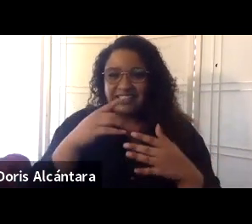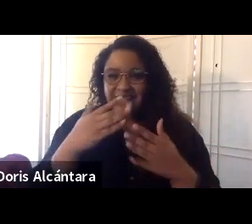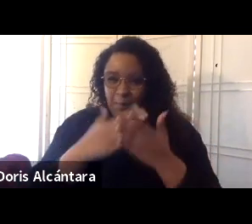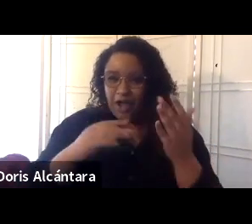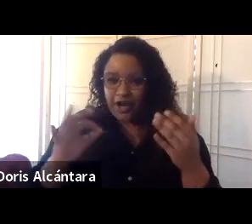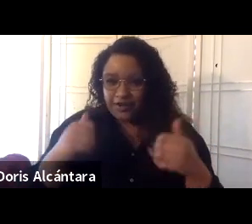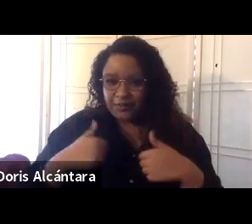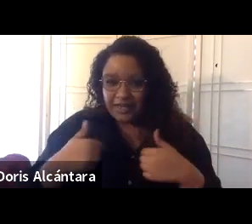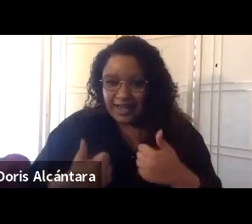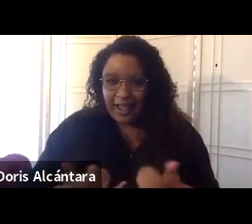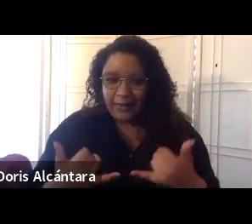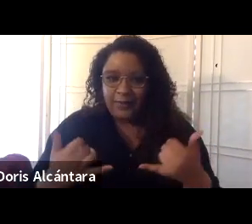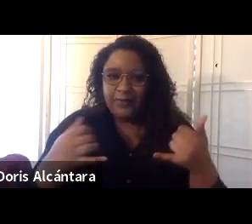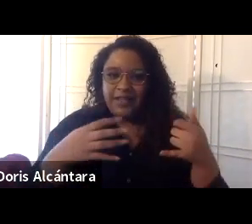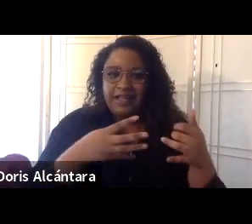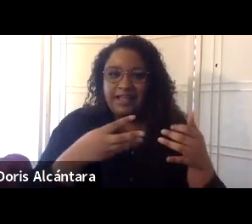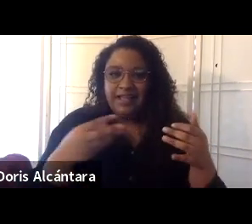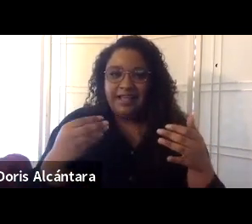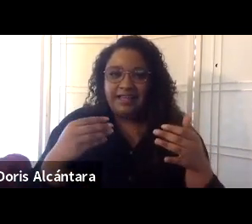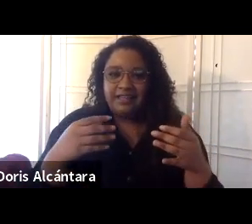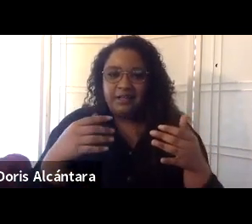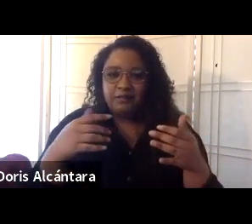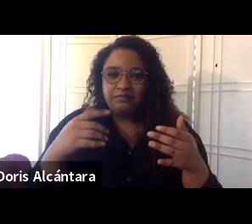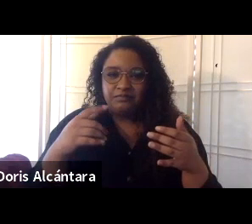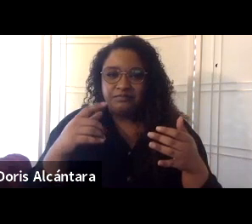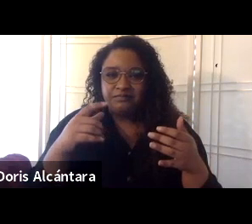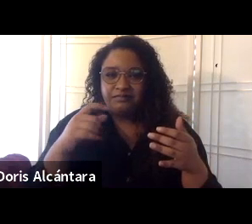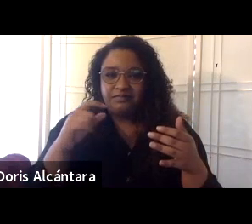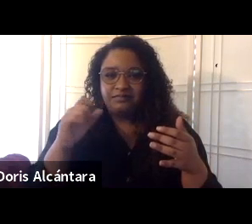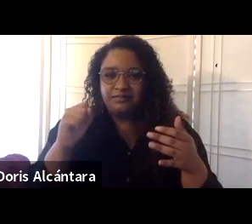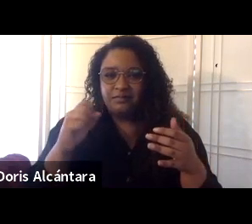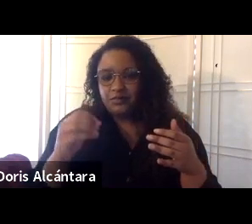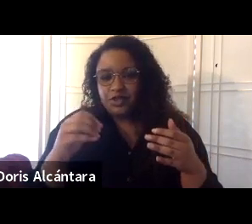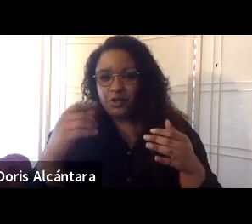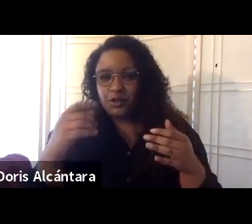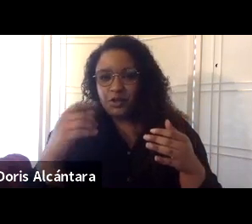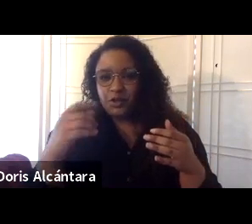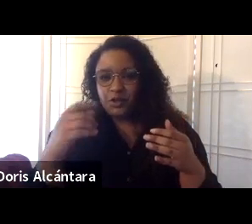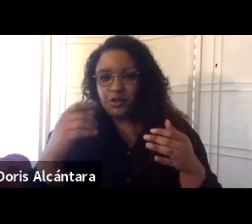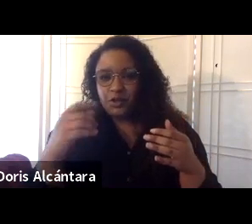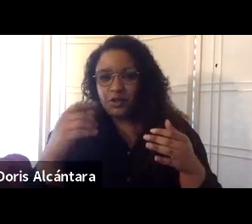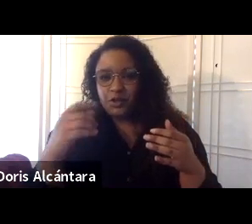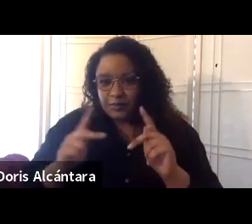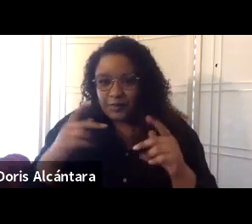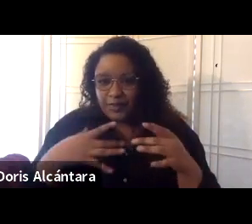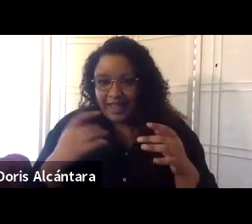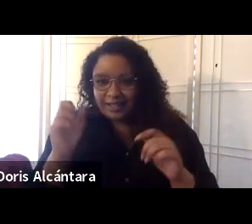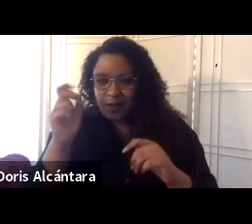I miss the Dominican Republic so much. It is now a part of me. And,